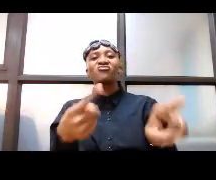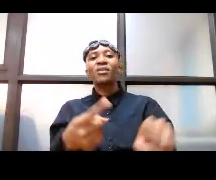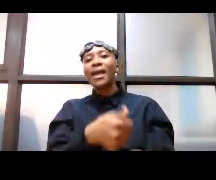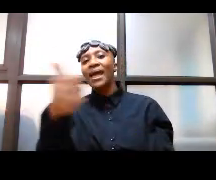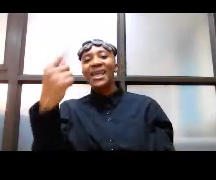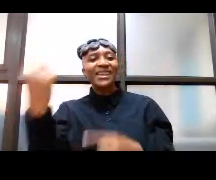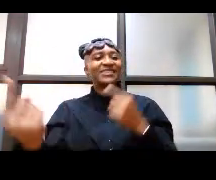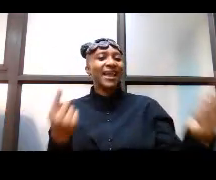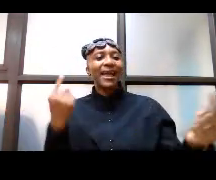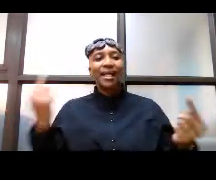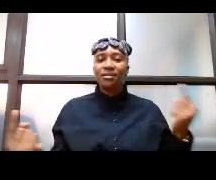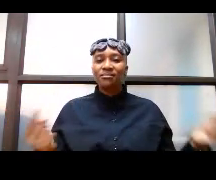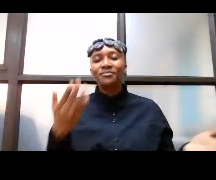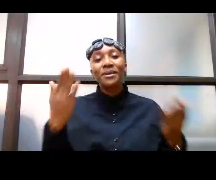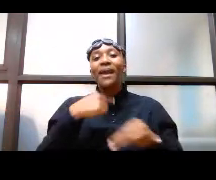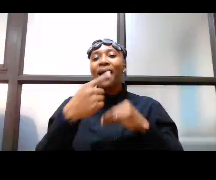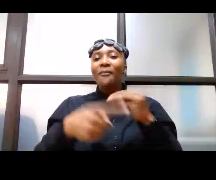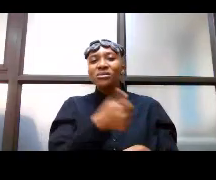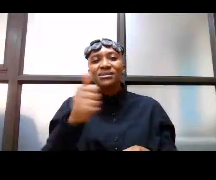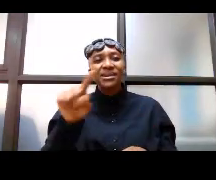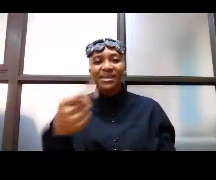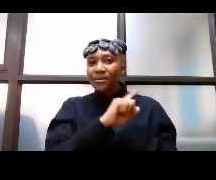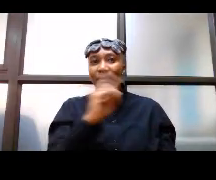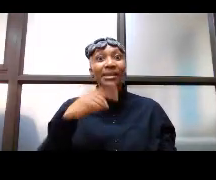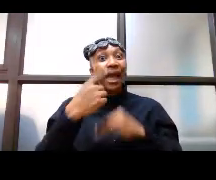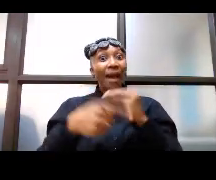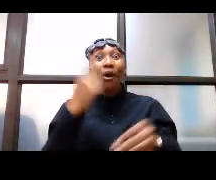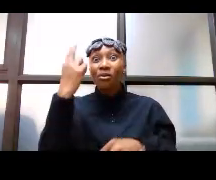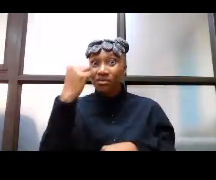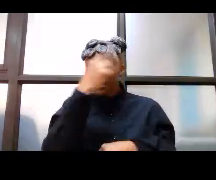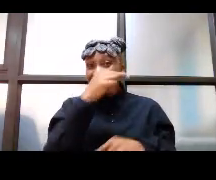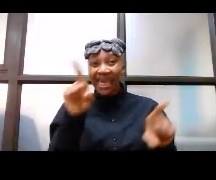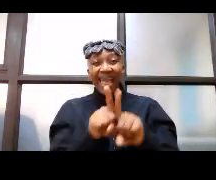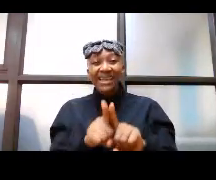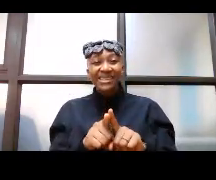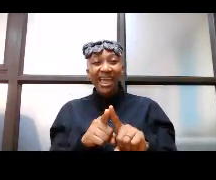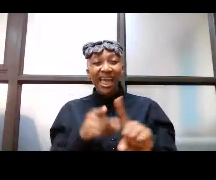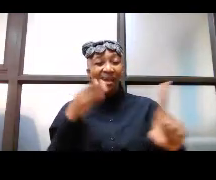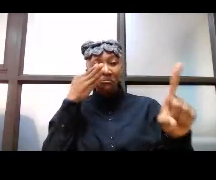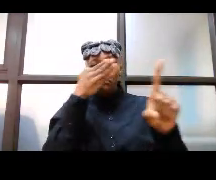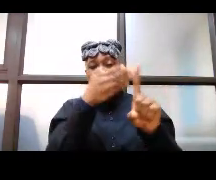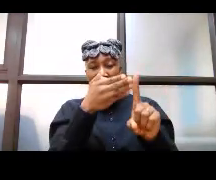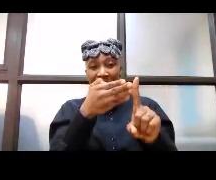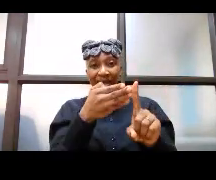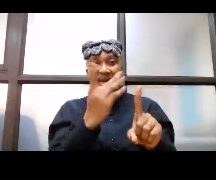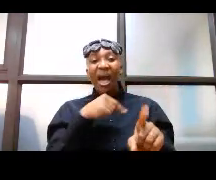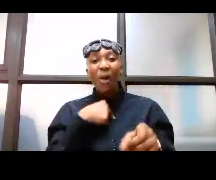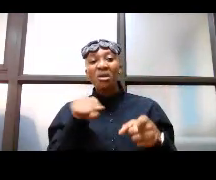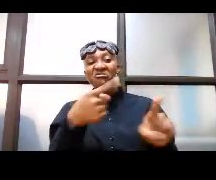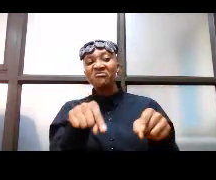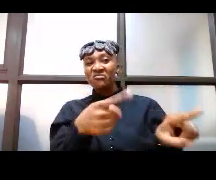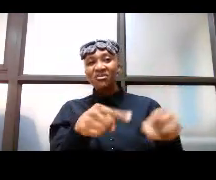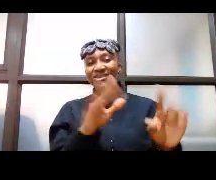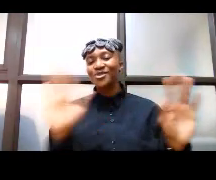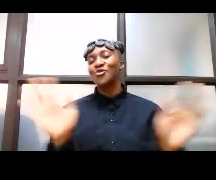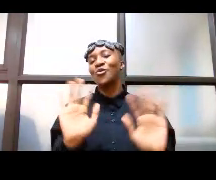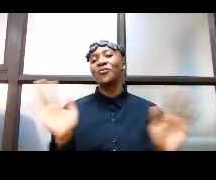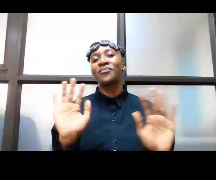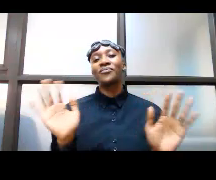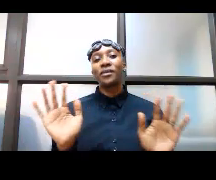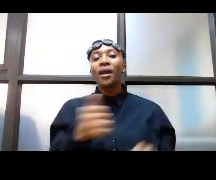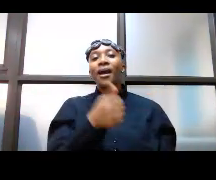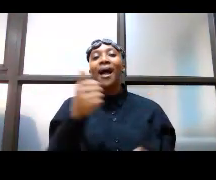but not necessarily blindness as a focal point of our teasing. And the other